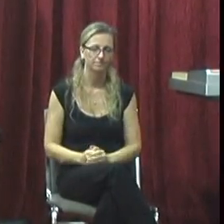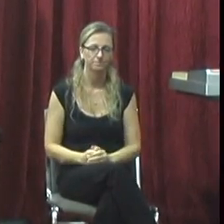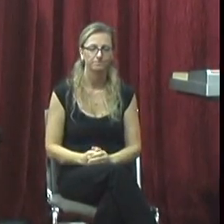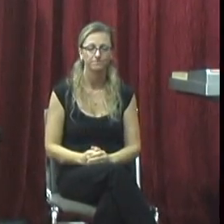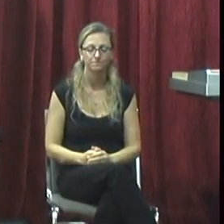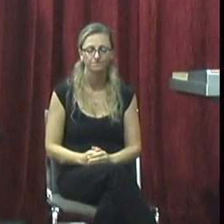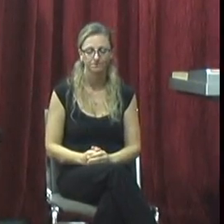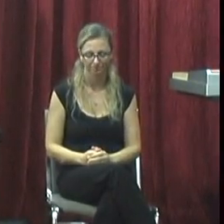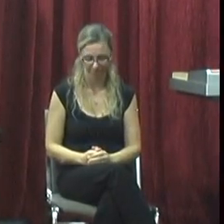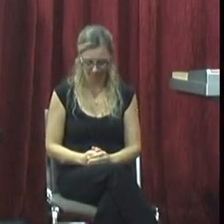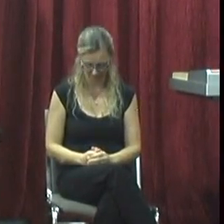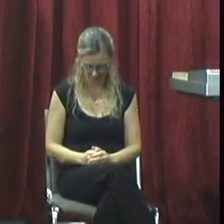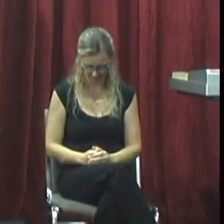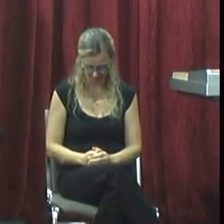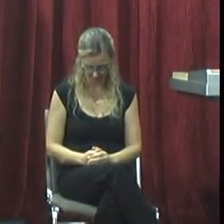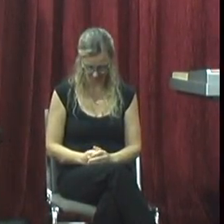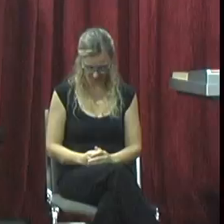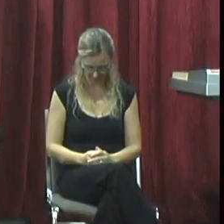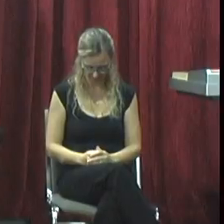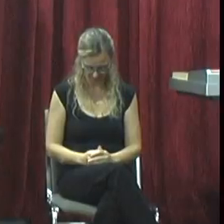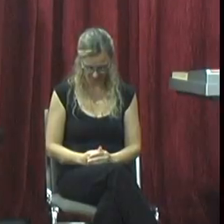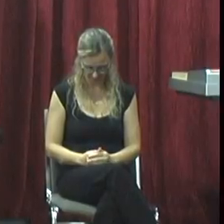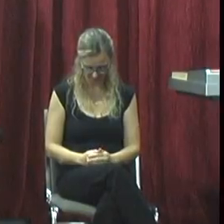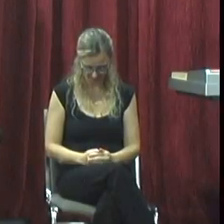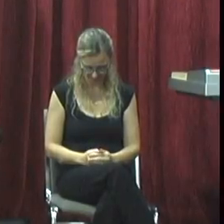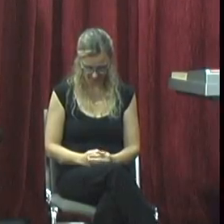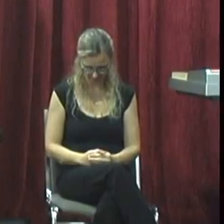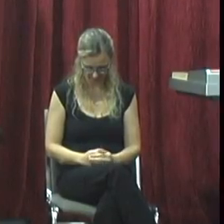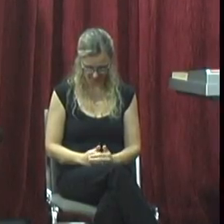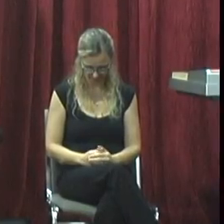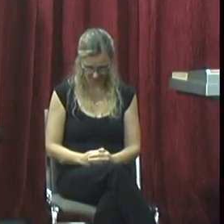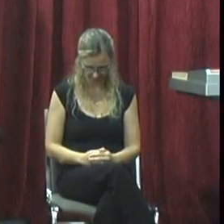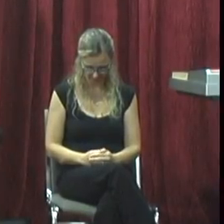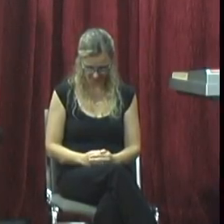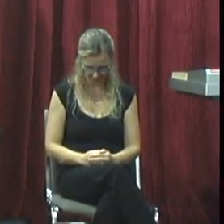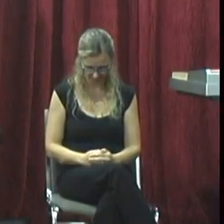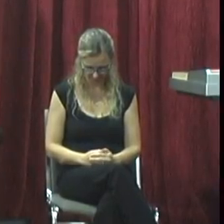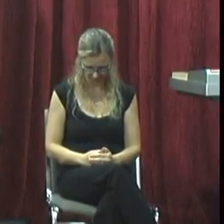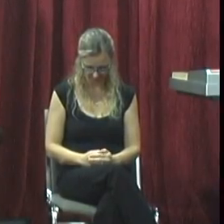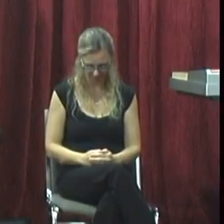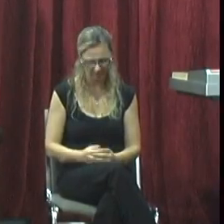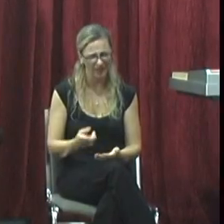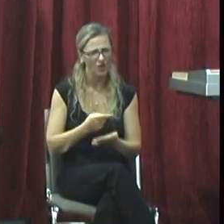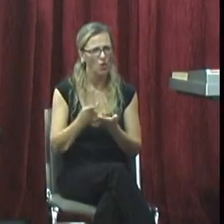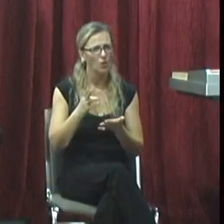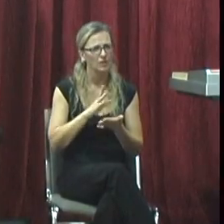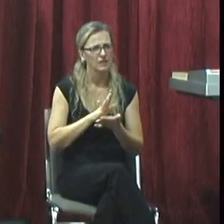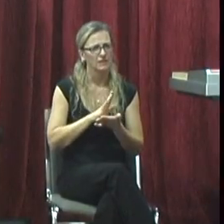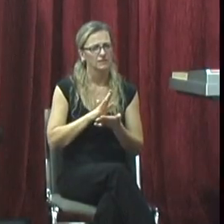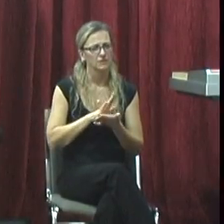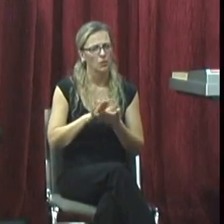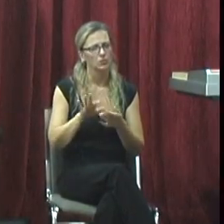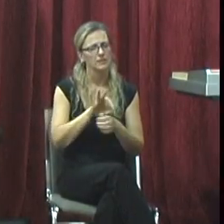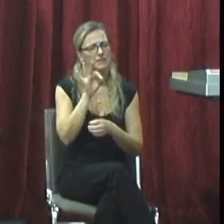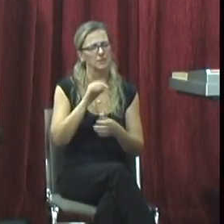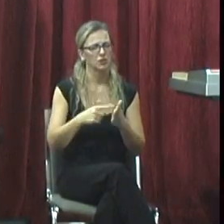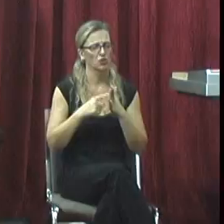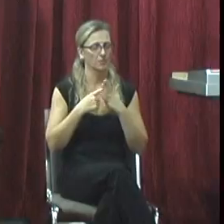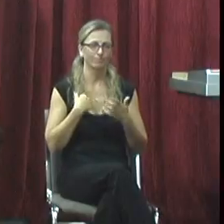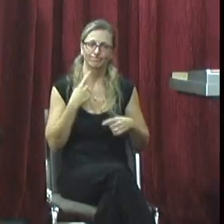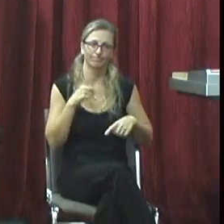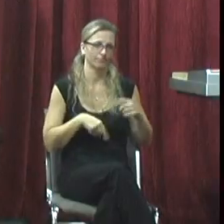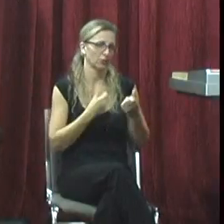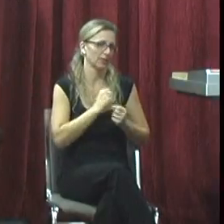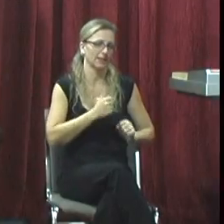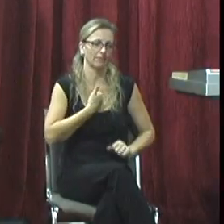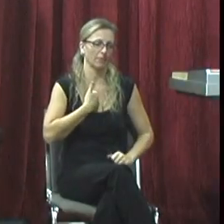was drawing me to the Lord, it was relatively easy for me to see I couldn't save my own life. If you try to save